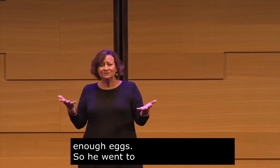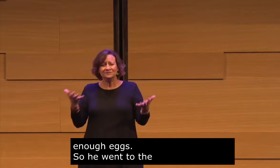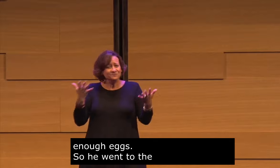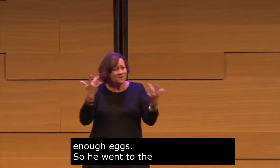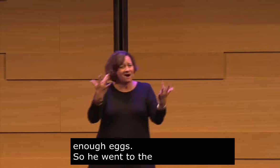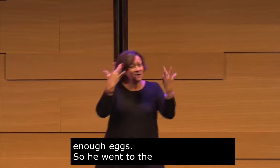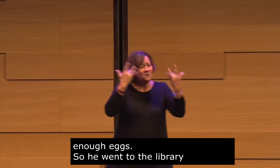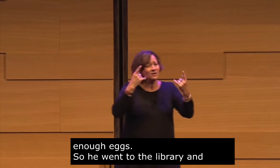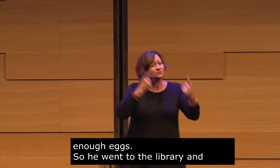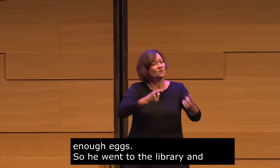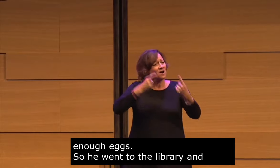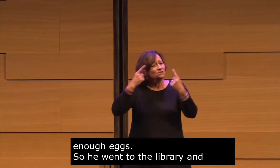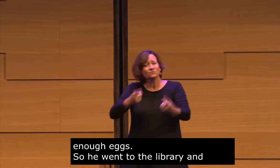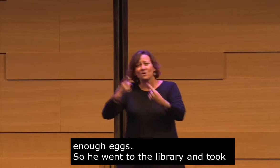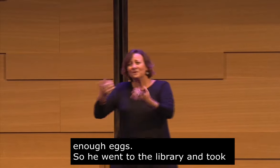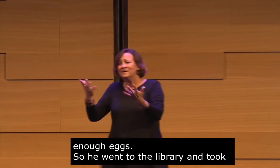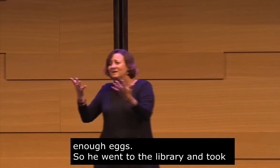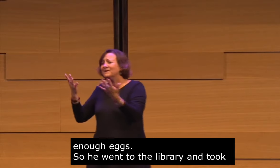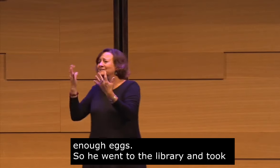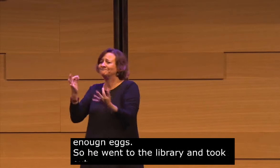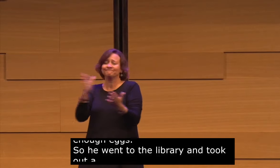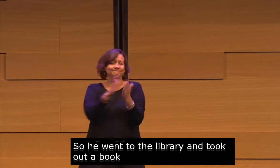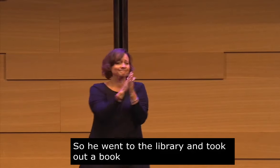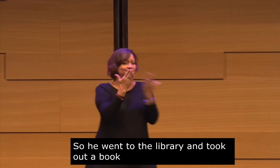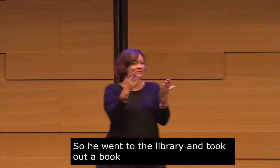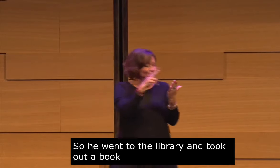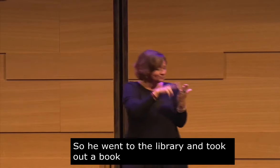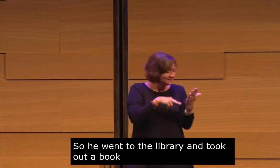the library and took out a book.